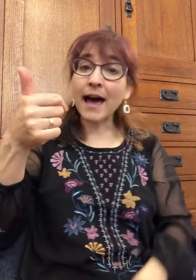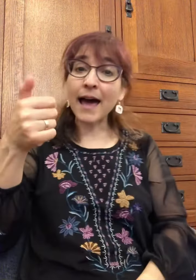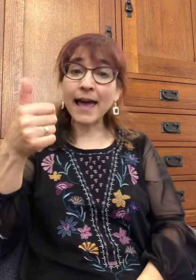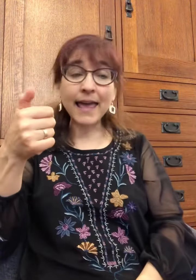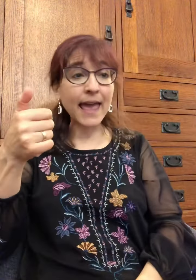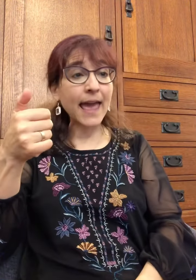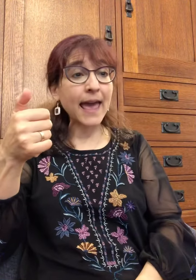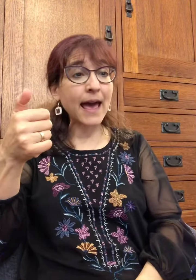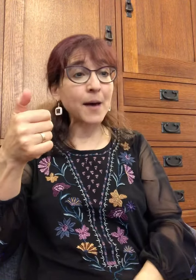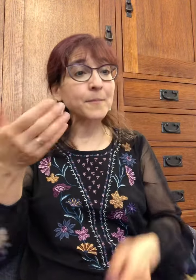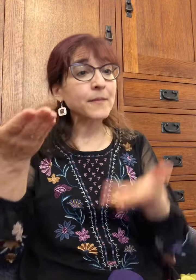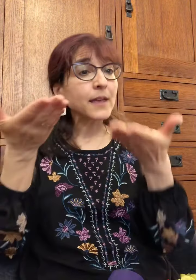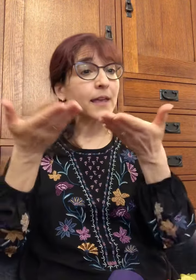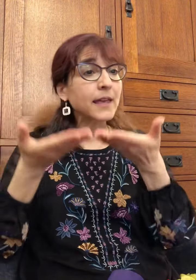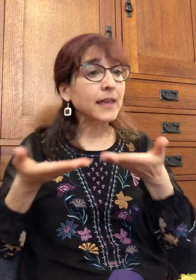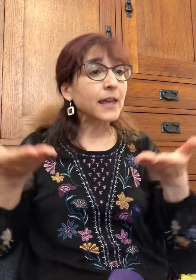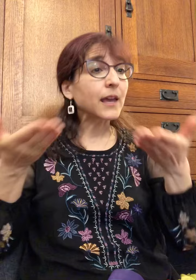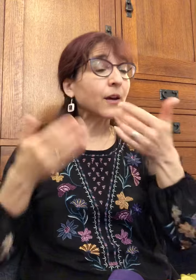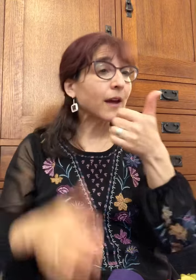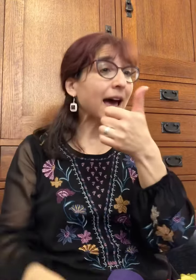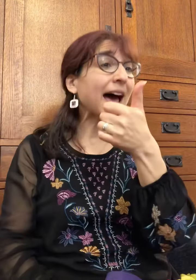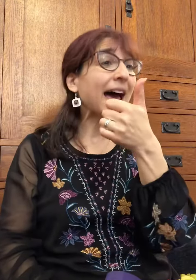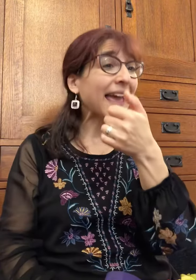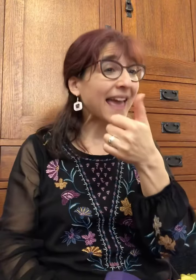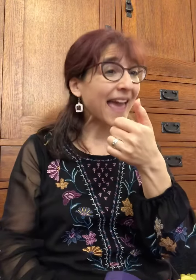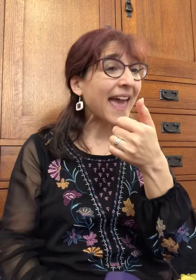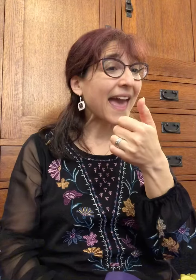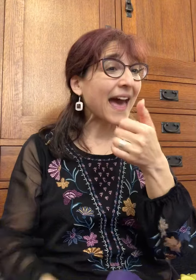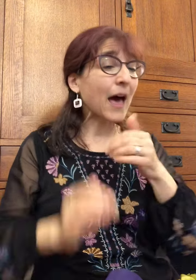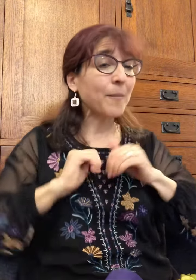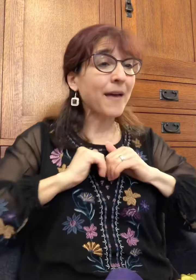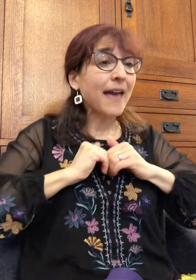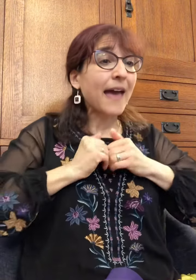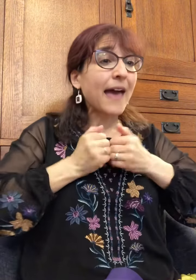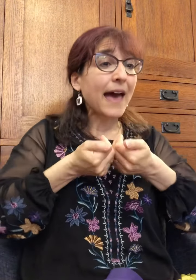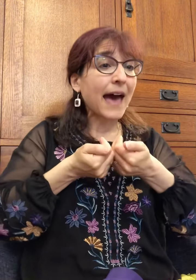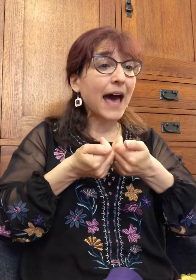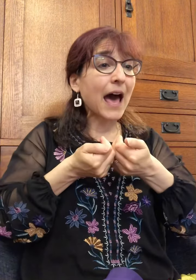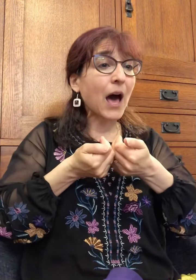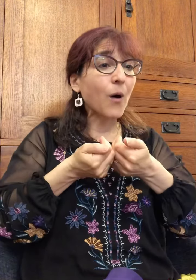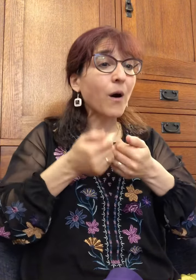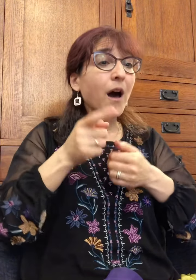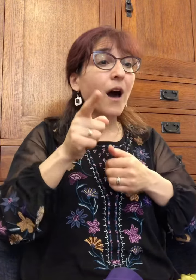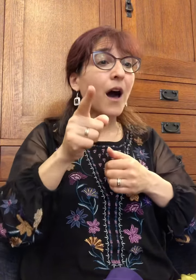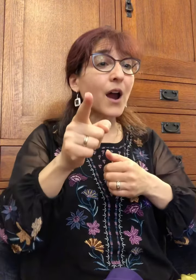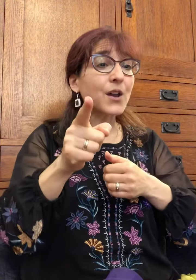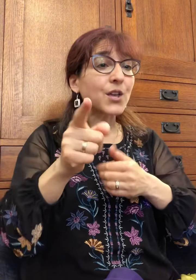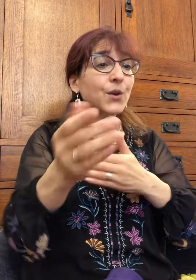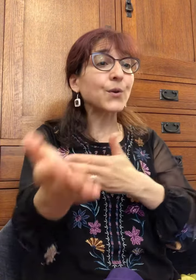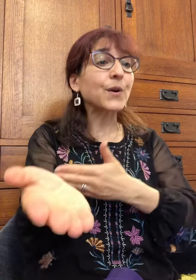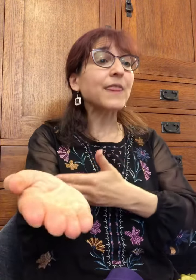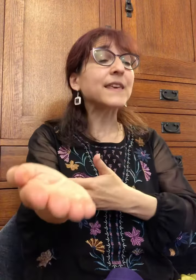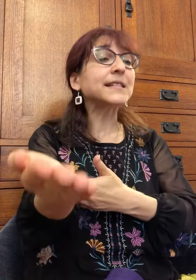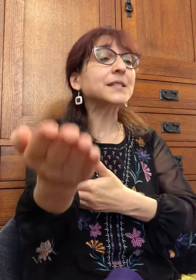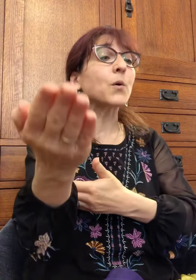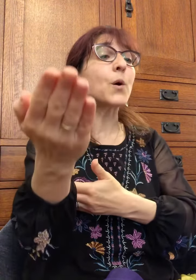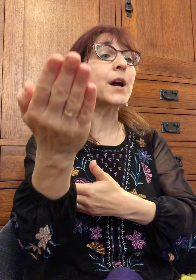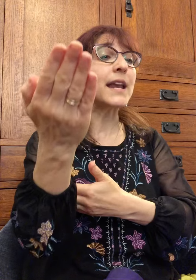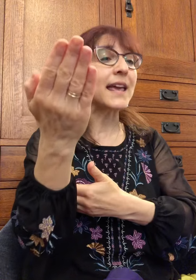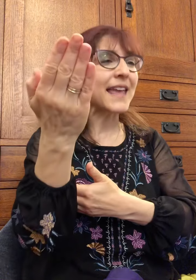I am. Here I am. How are you this morning? Yeah,